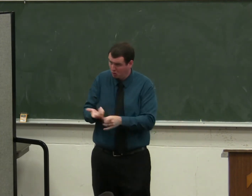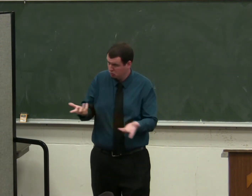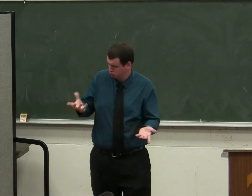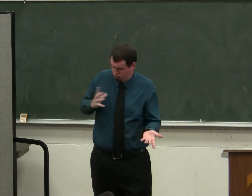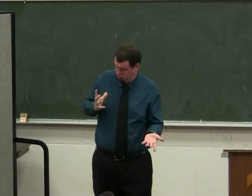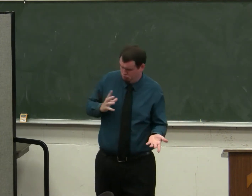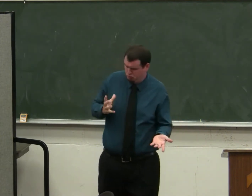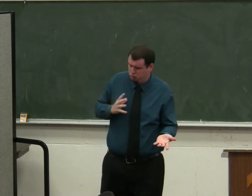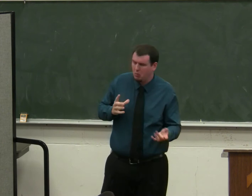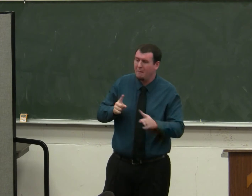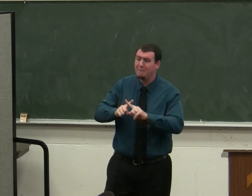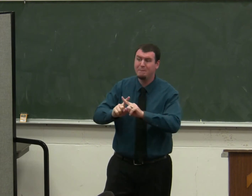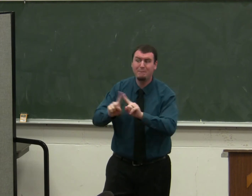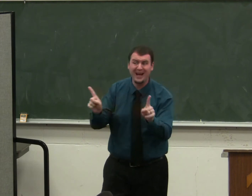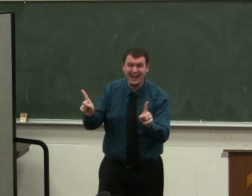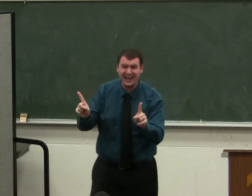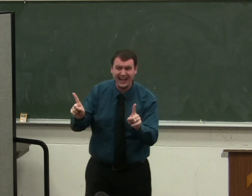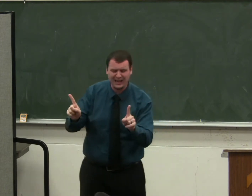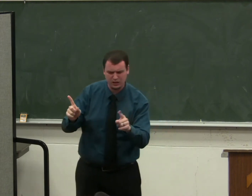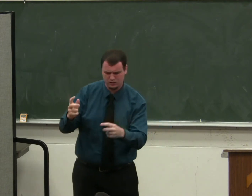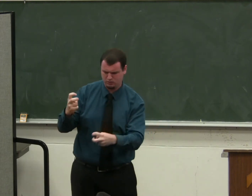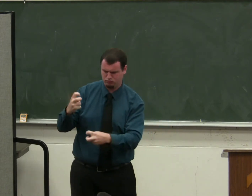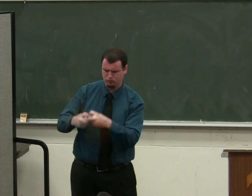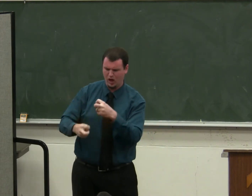for ourselves. That's right. Seems fair. But